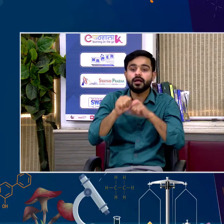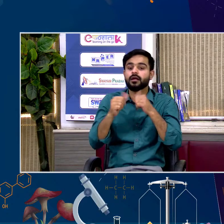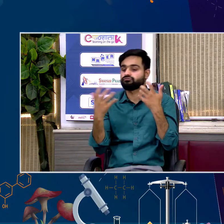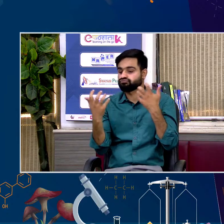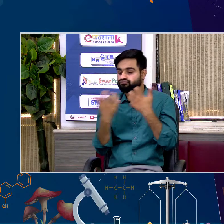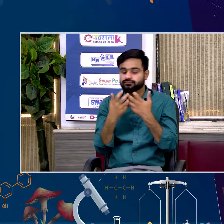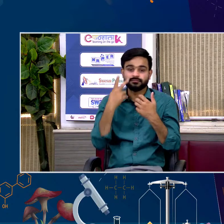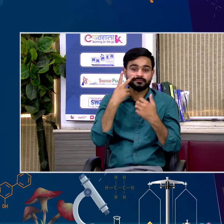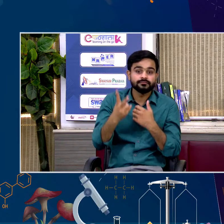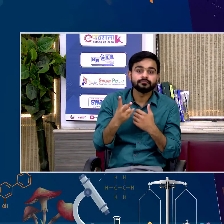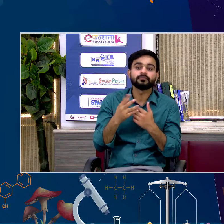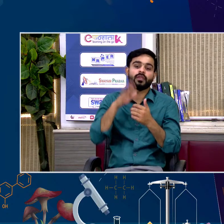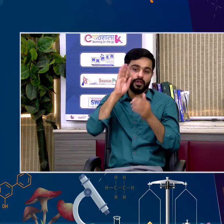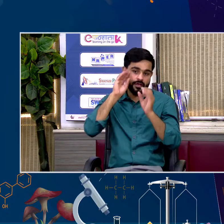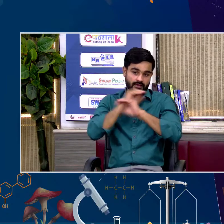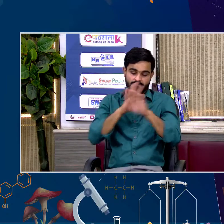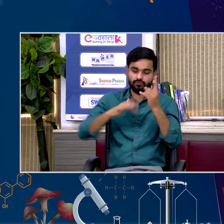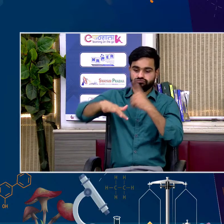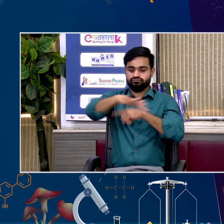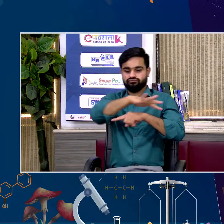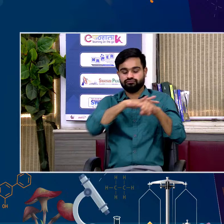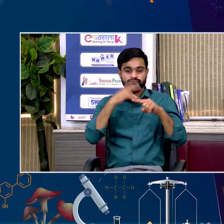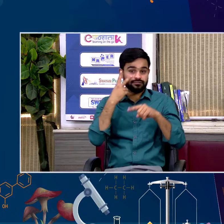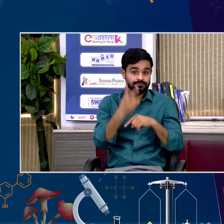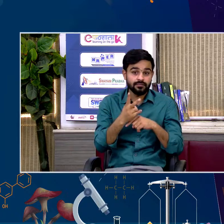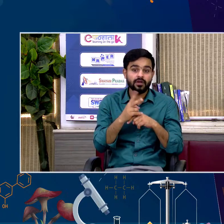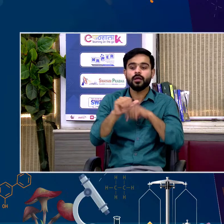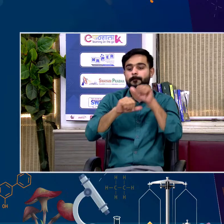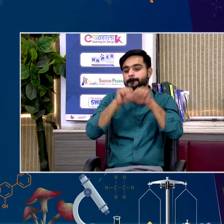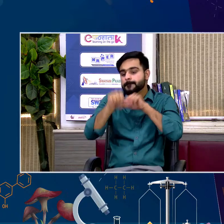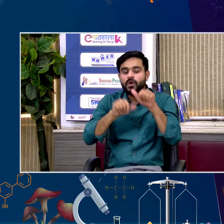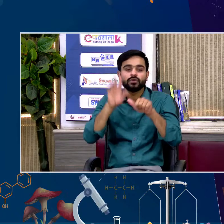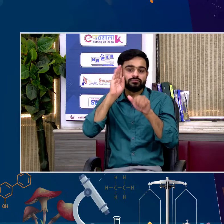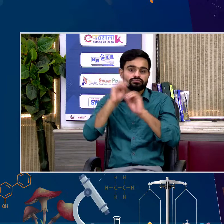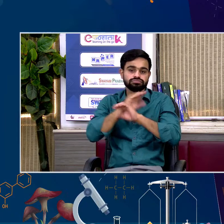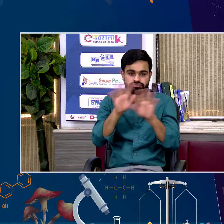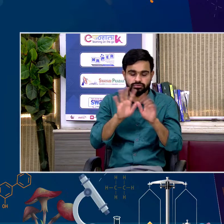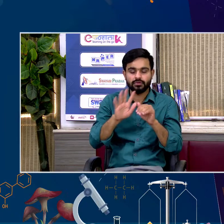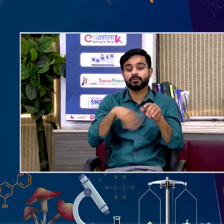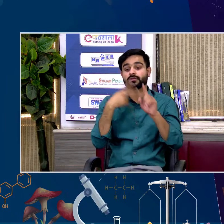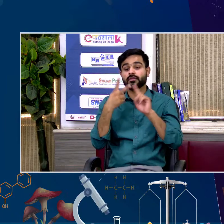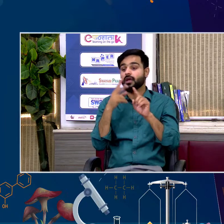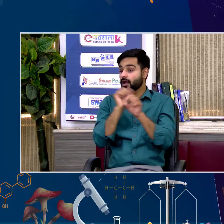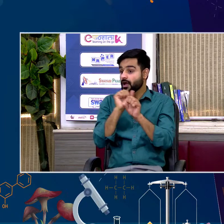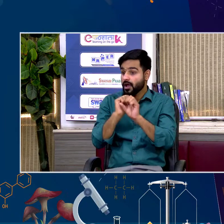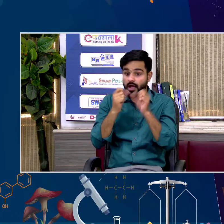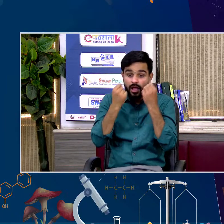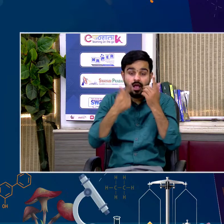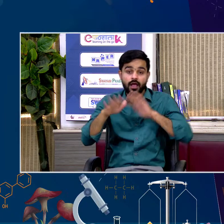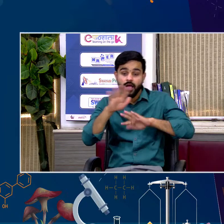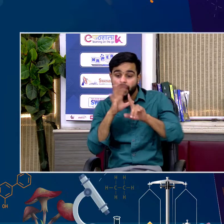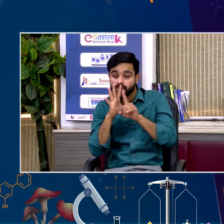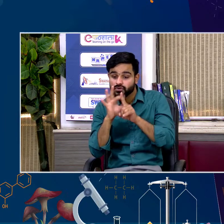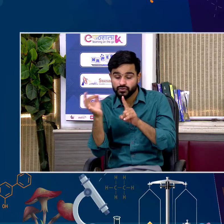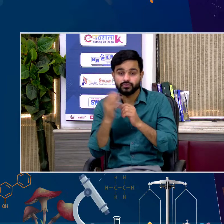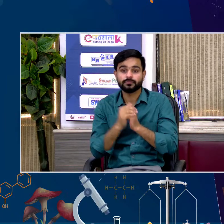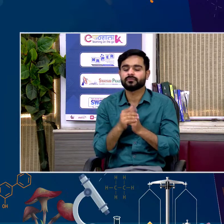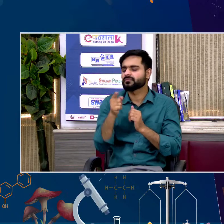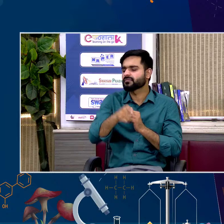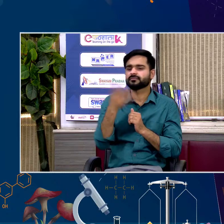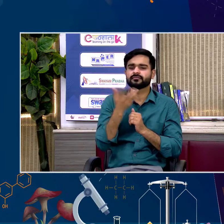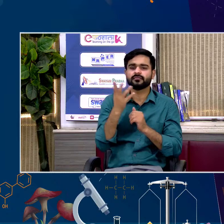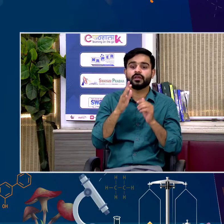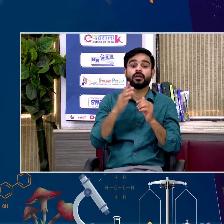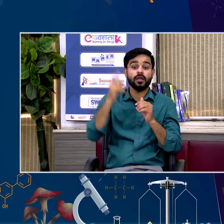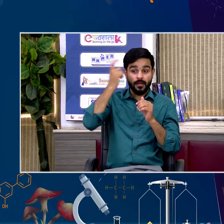We receive the information from the environment and we are able to process that information, and then we are able to act on that information. It's because of the